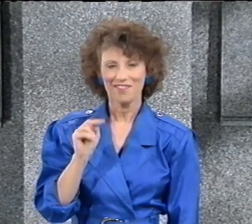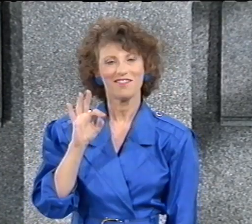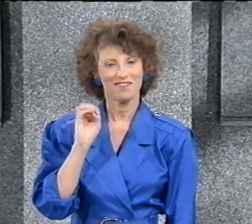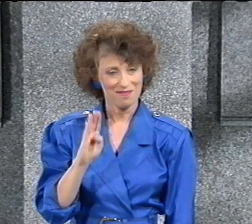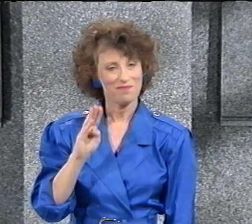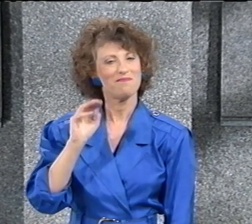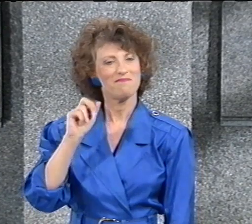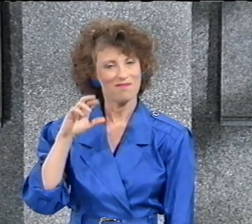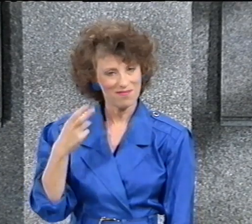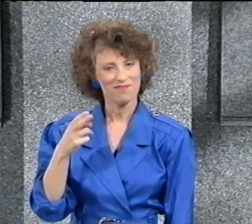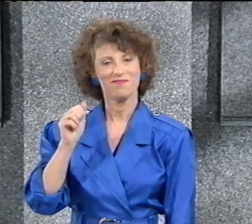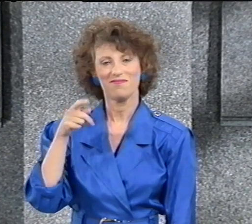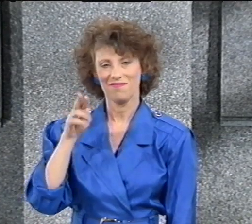Right.